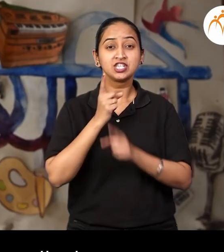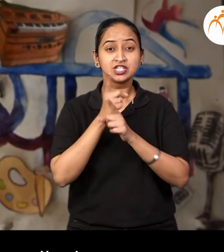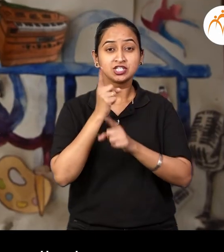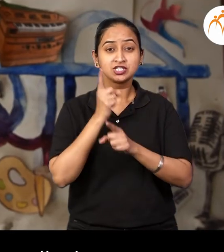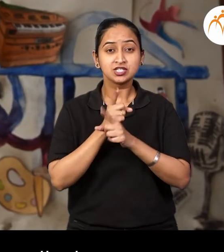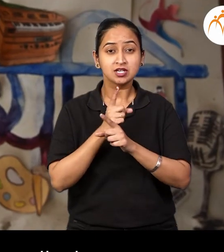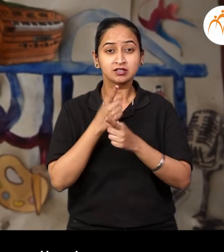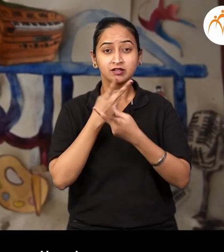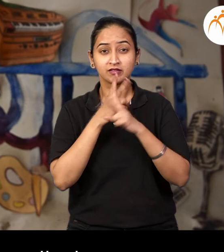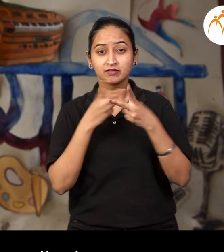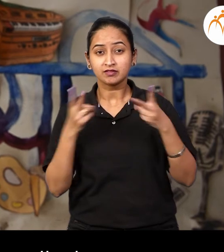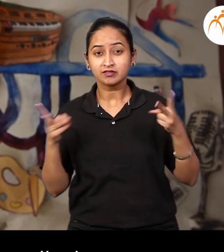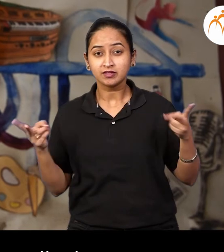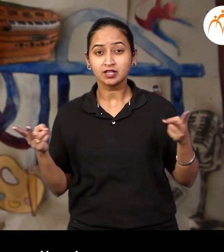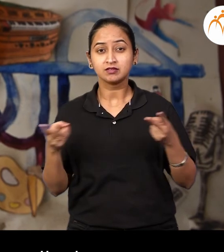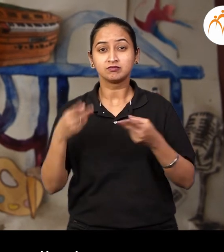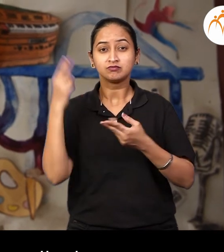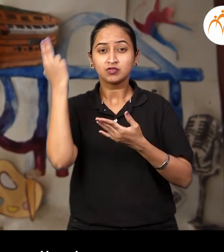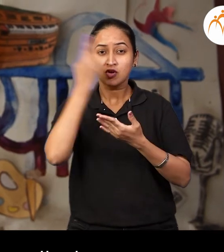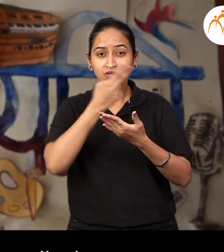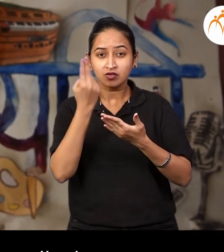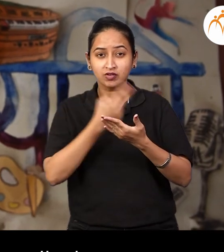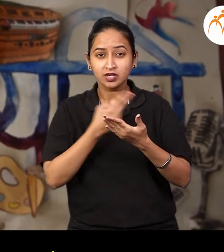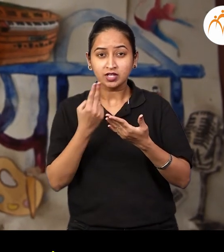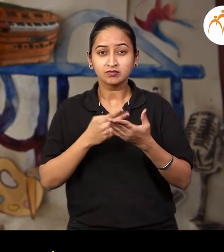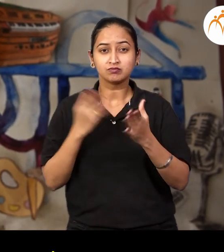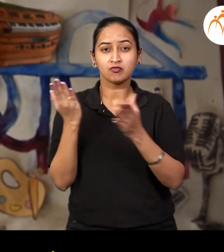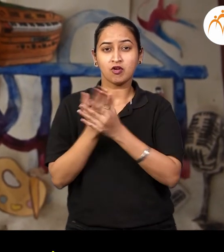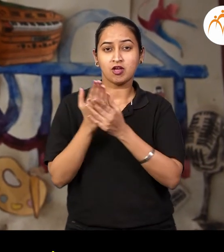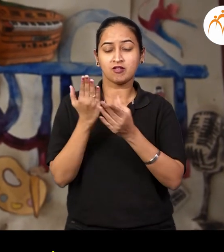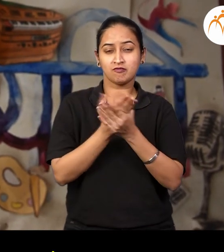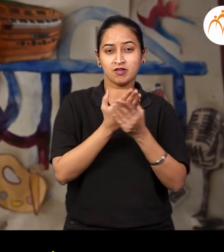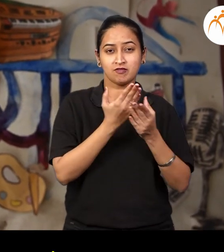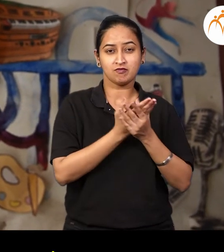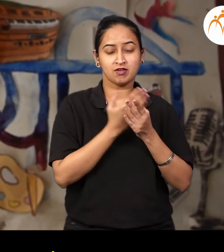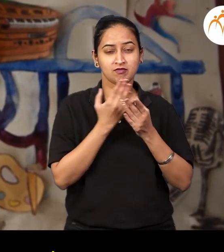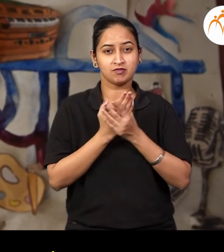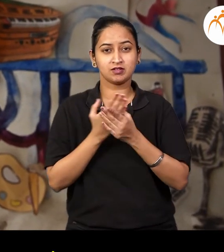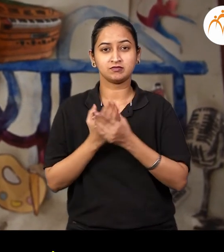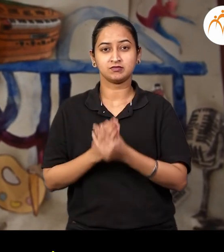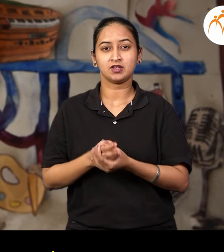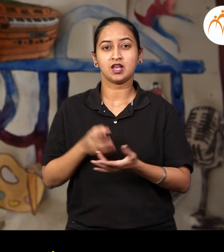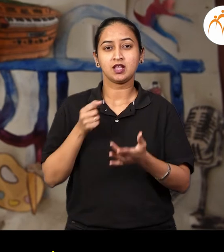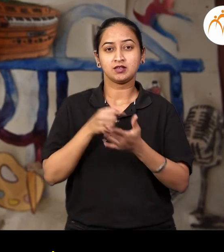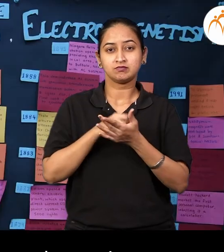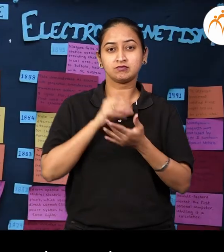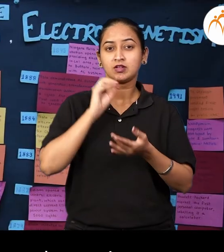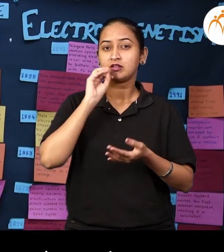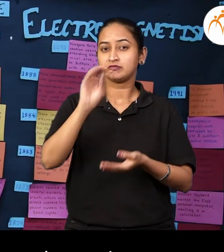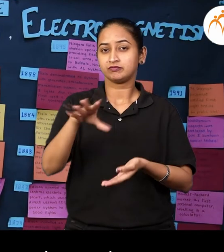Salim's teacher tells them to collect various pictures.